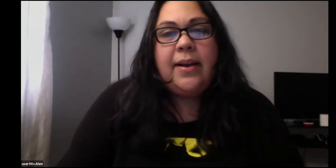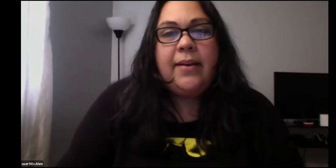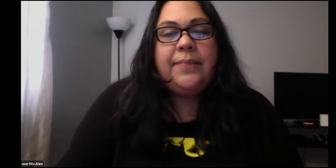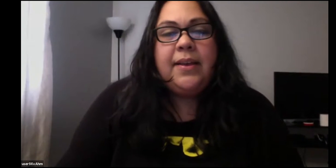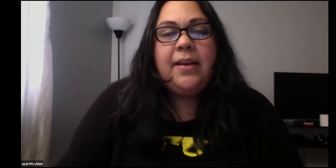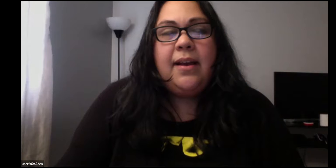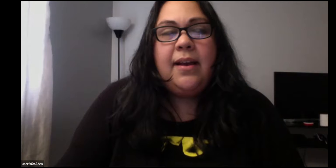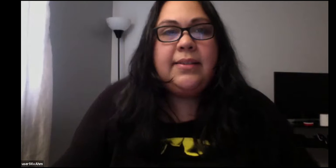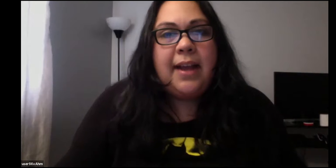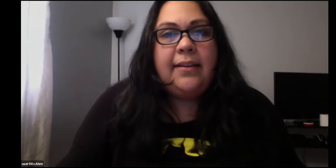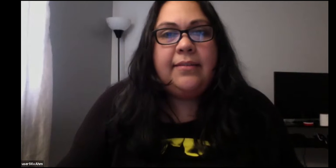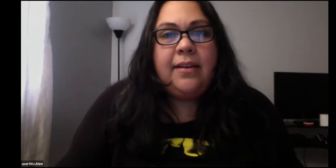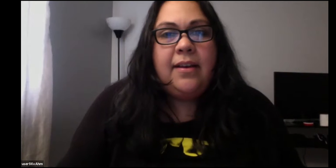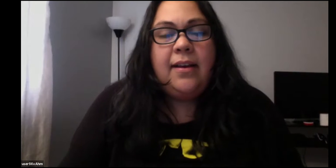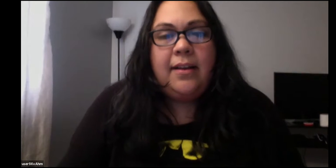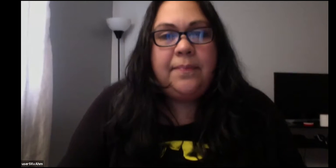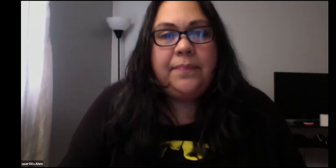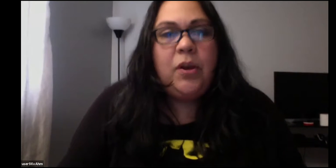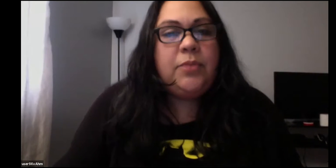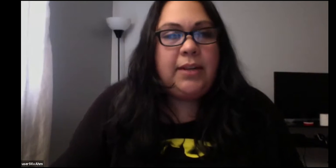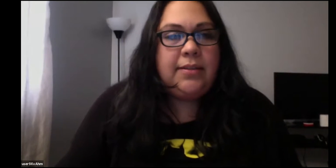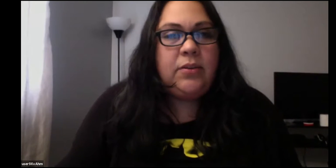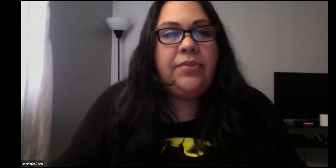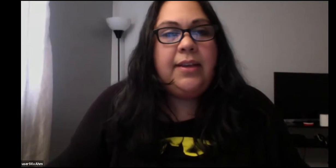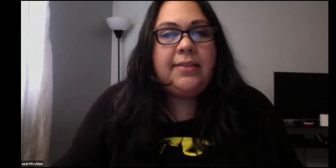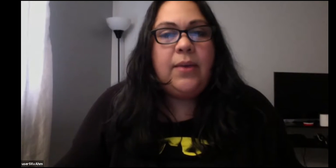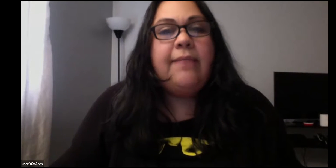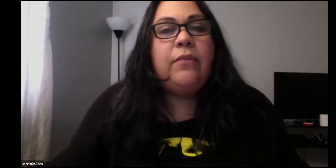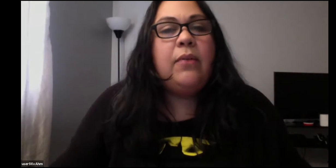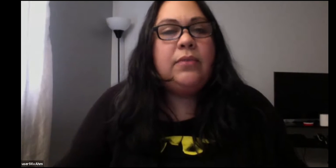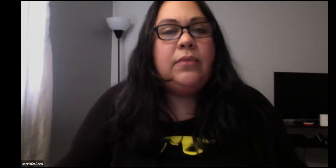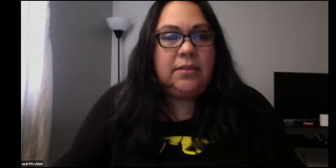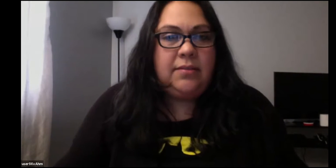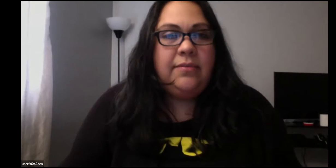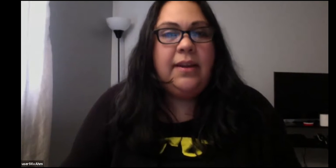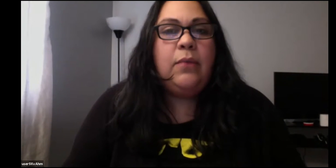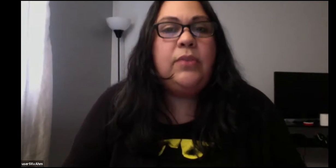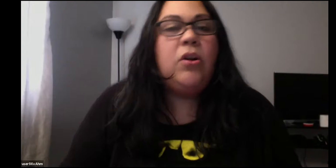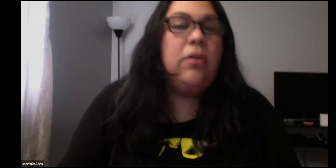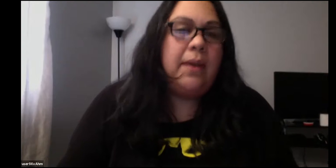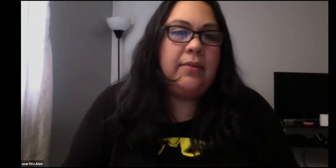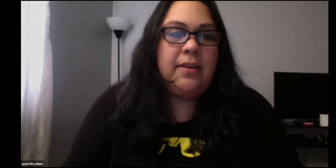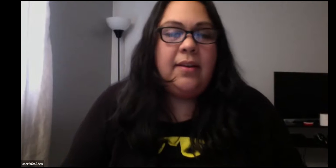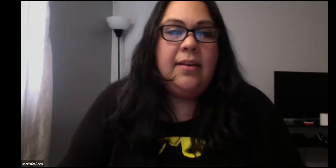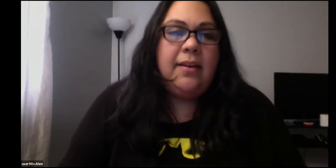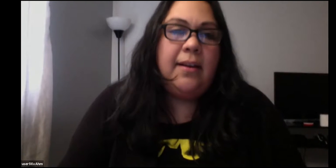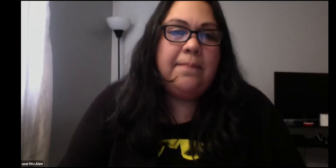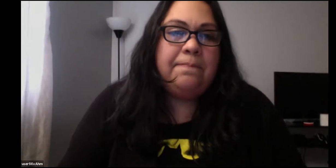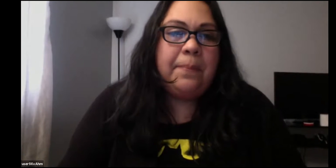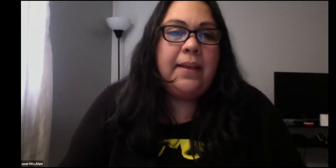about how to sign objects, things that we have around us, right, that we talk about. And I'm